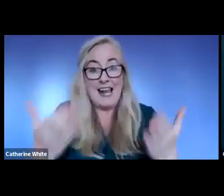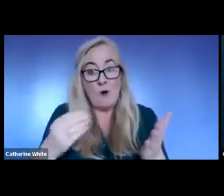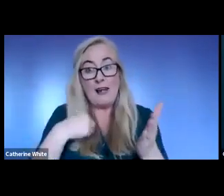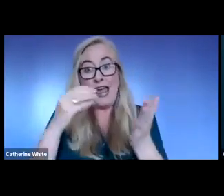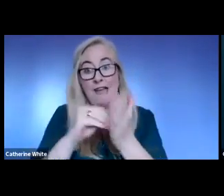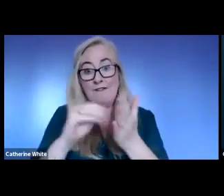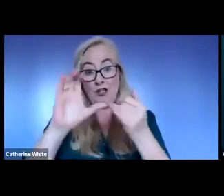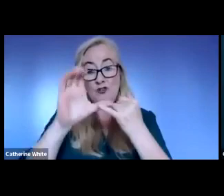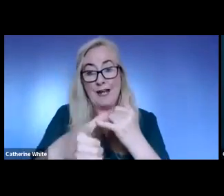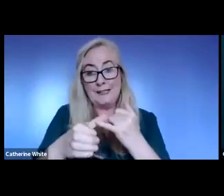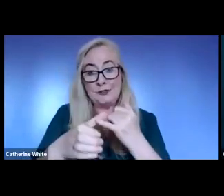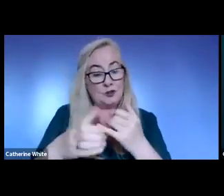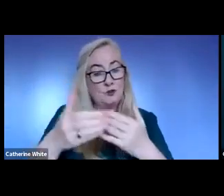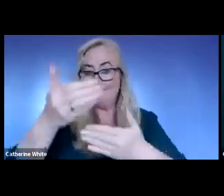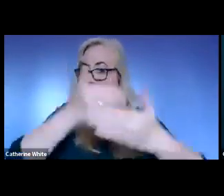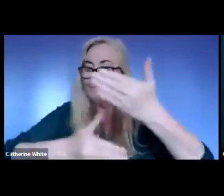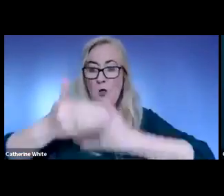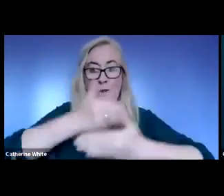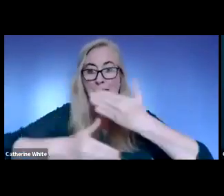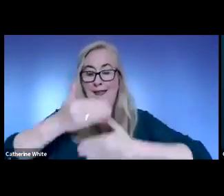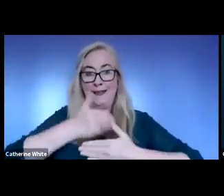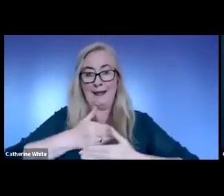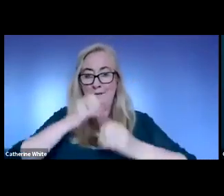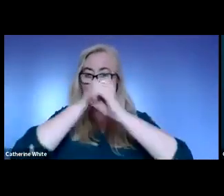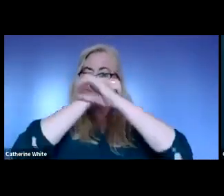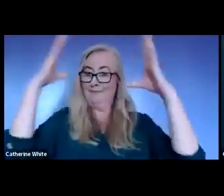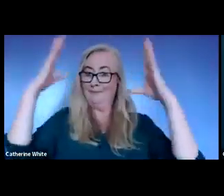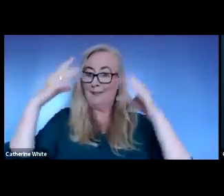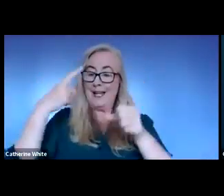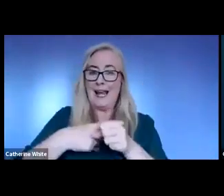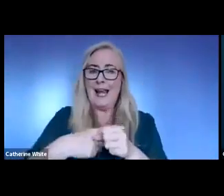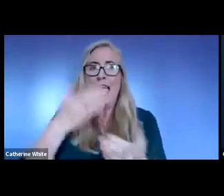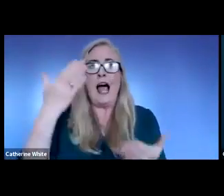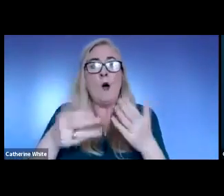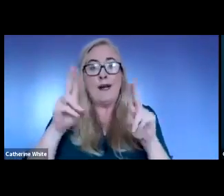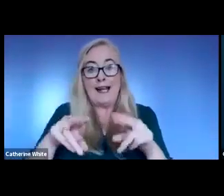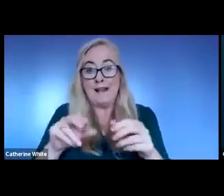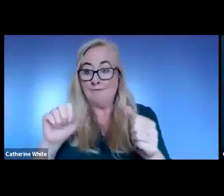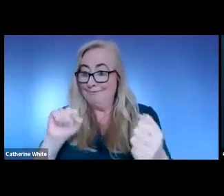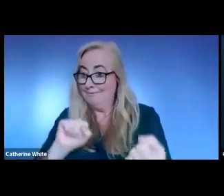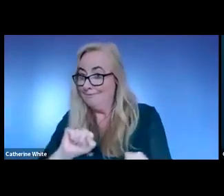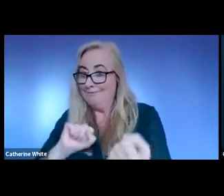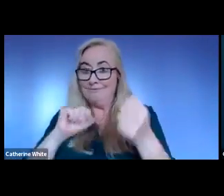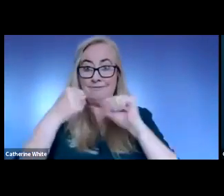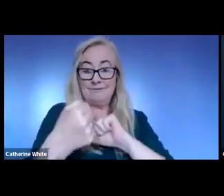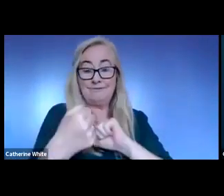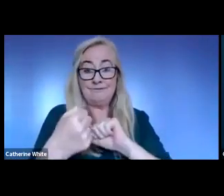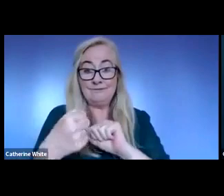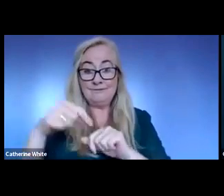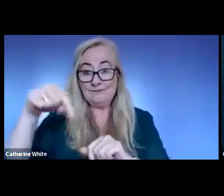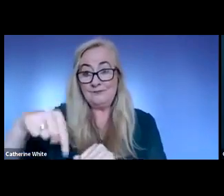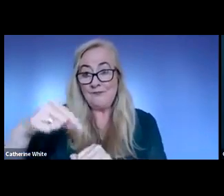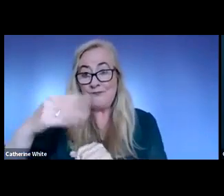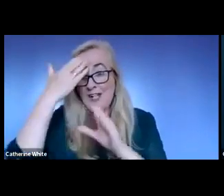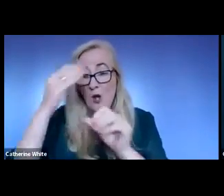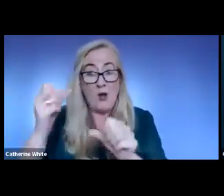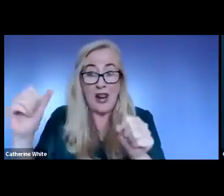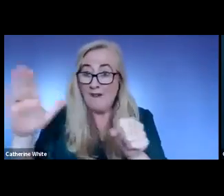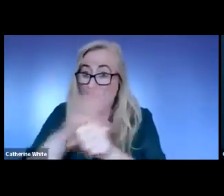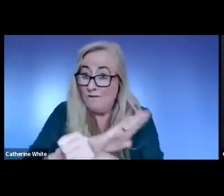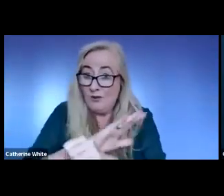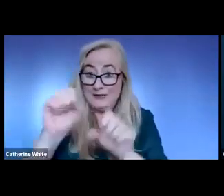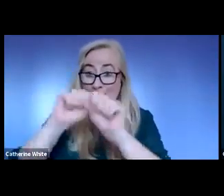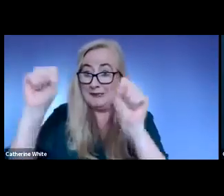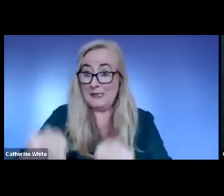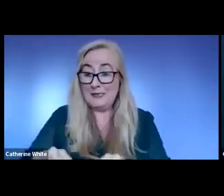back, to reconceptualize it, and to look at some kind of radical reconstruction of it, of the whole system. I'm